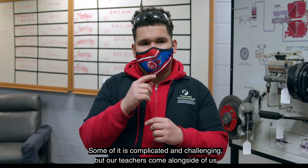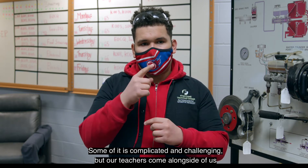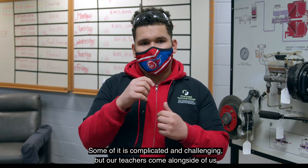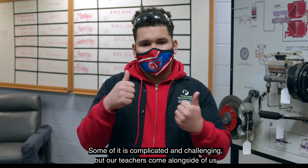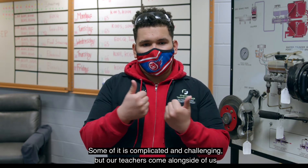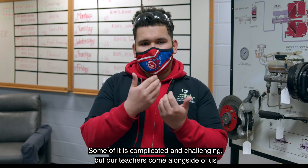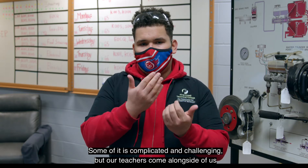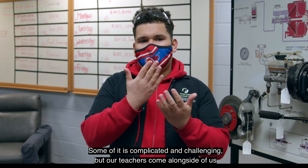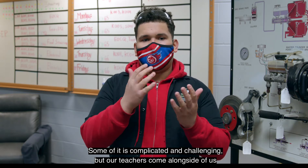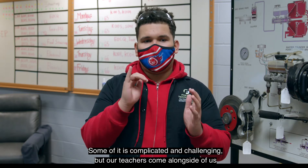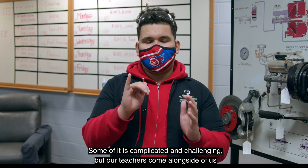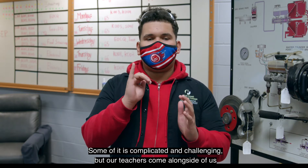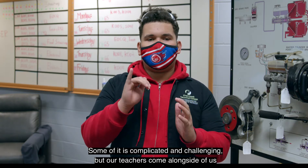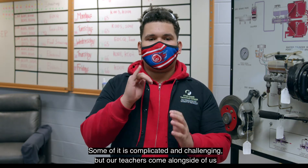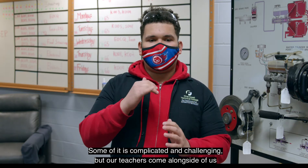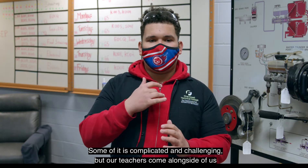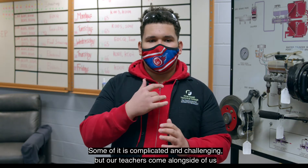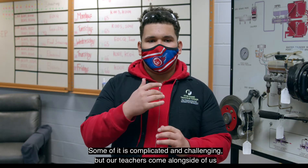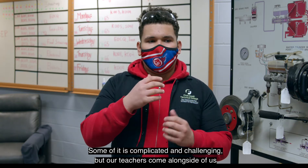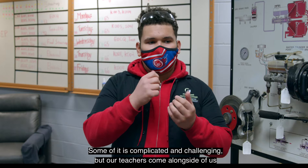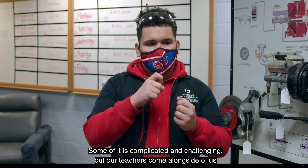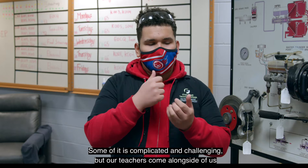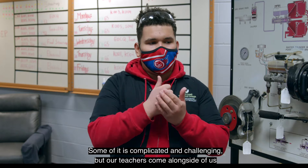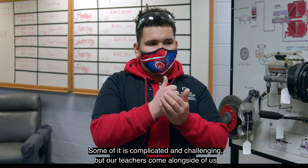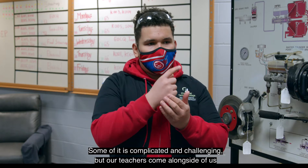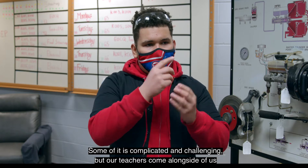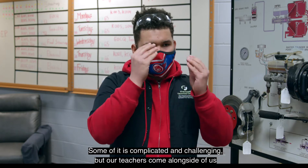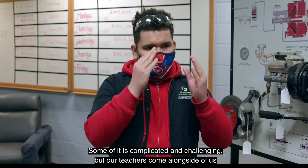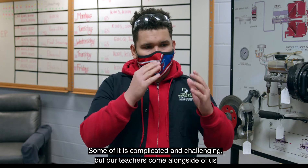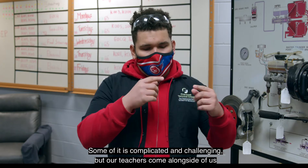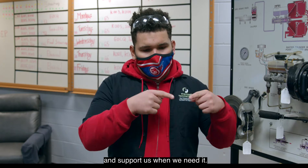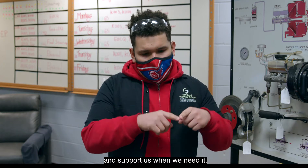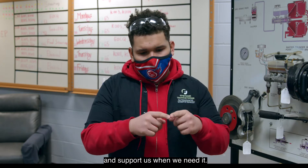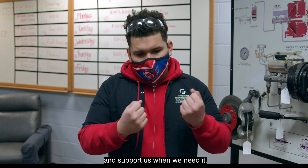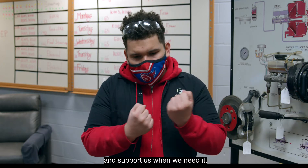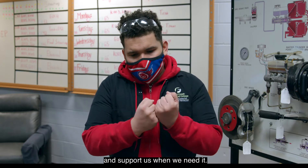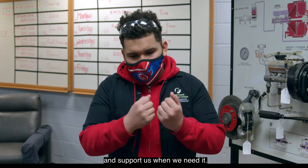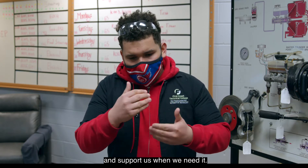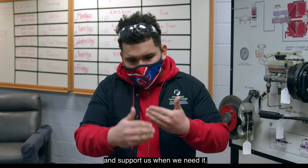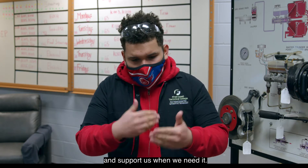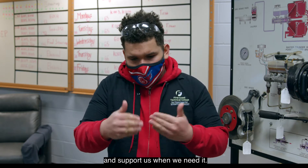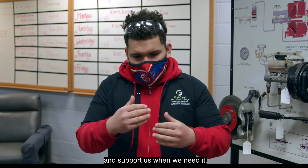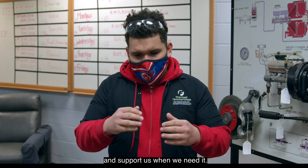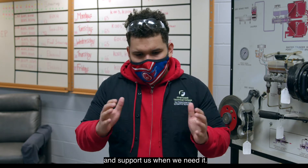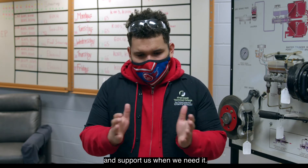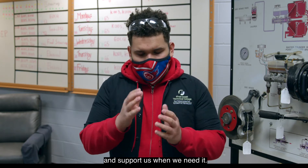Some of it is complicated and challenging, but our teachers come alongside of us and support us when we need